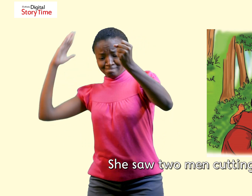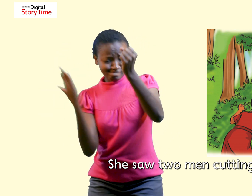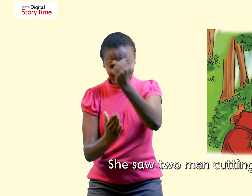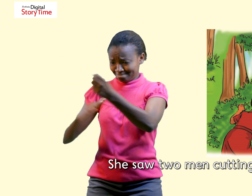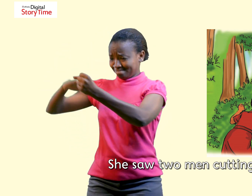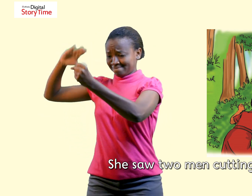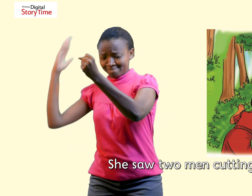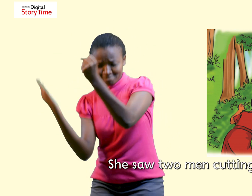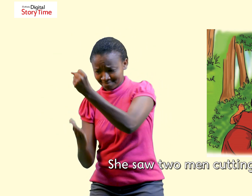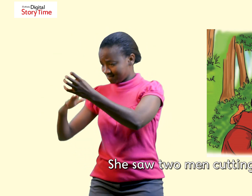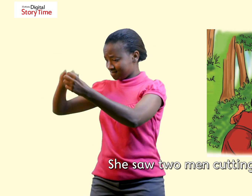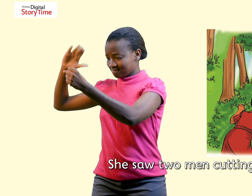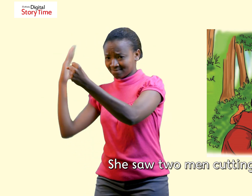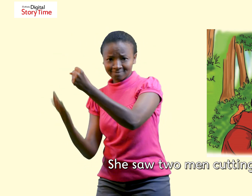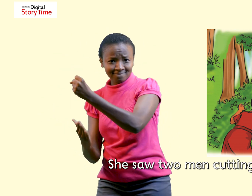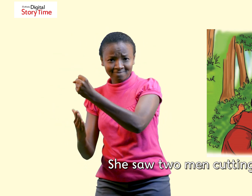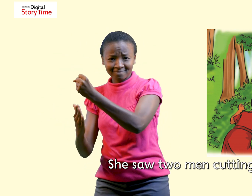She saw two men cutting trees.